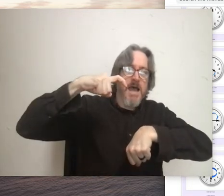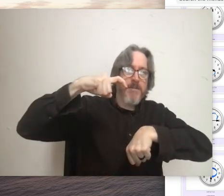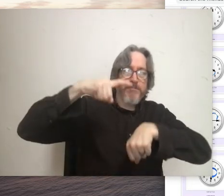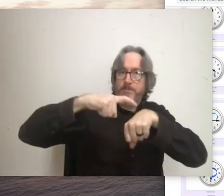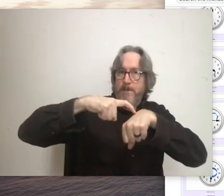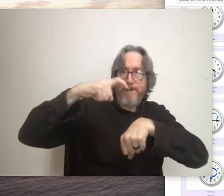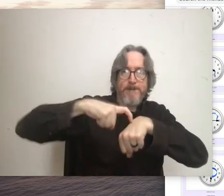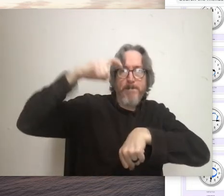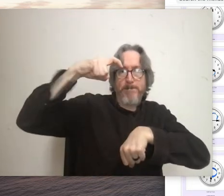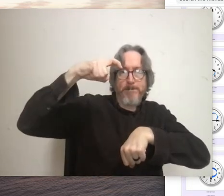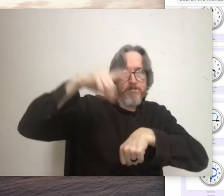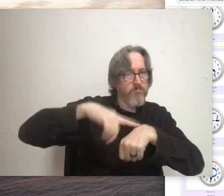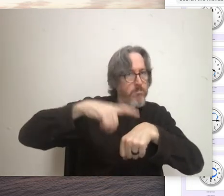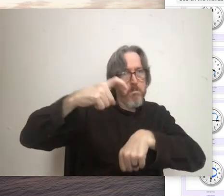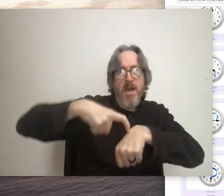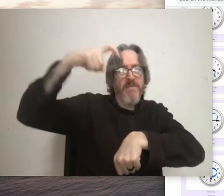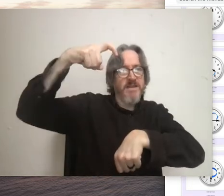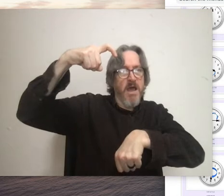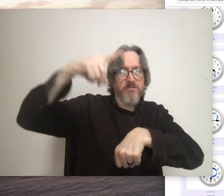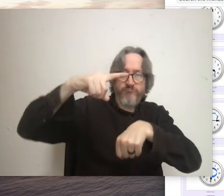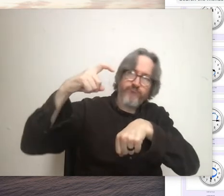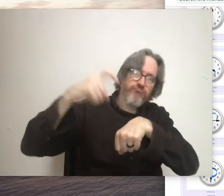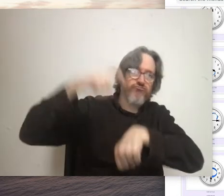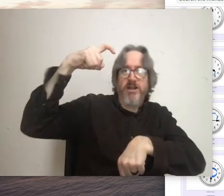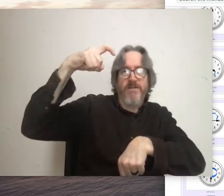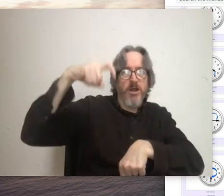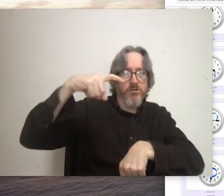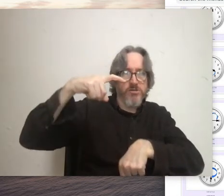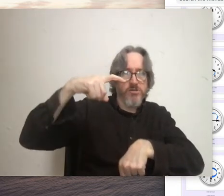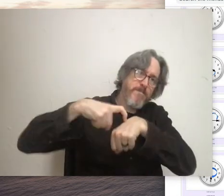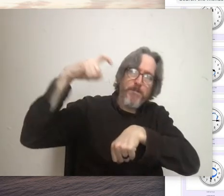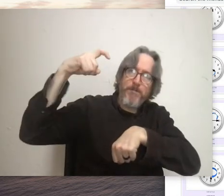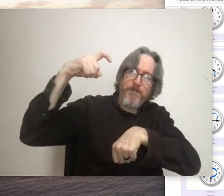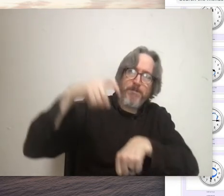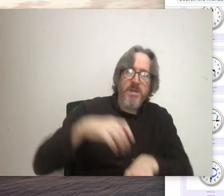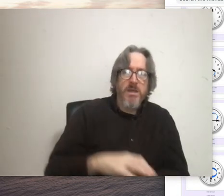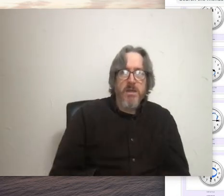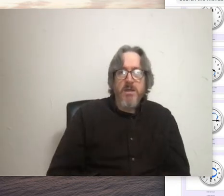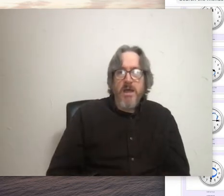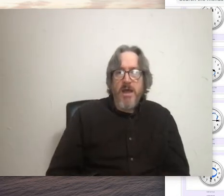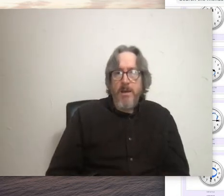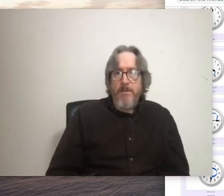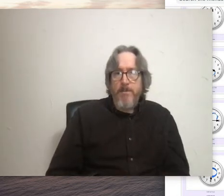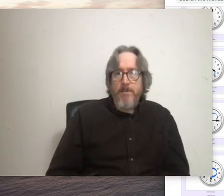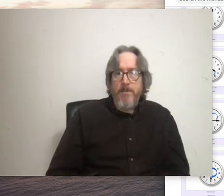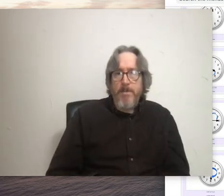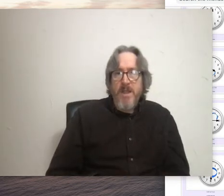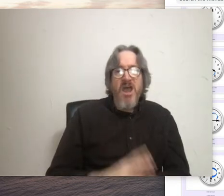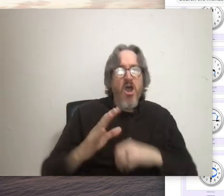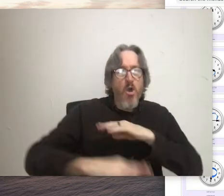On time. Boop. On the dot. Right on the nose.